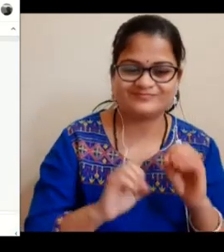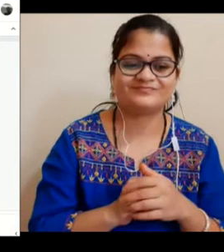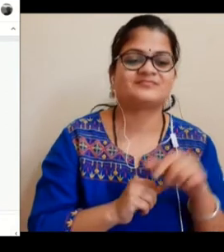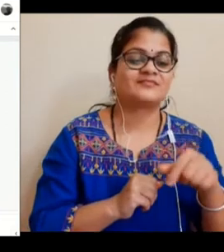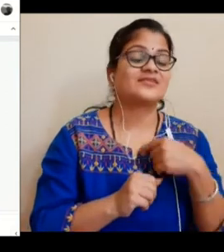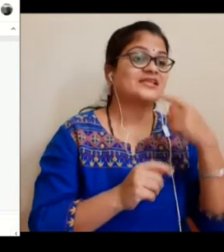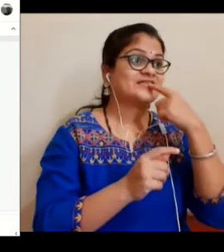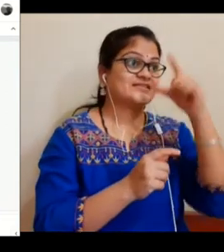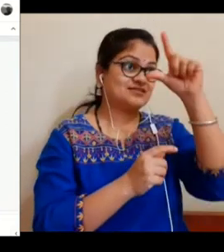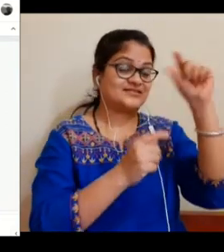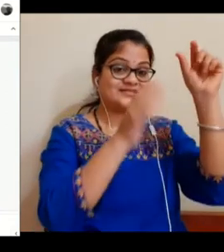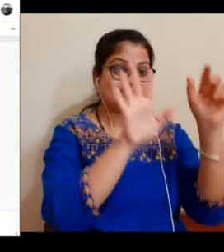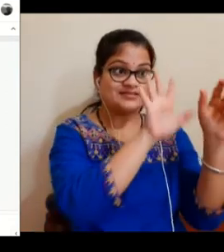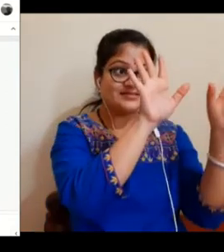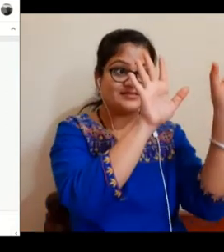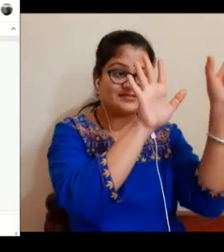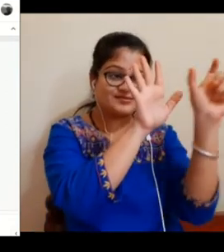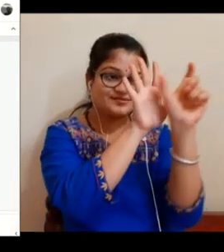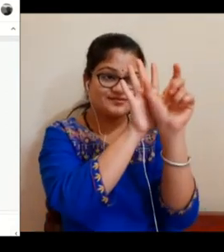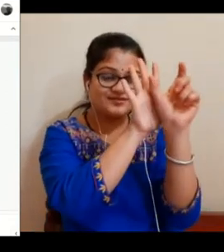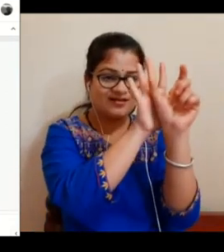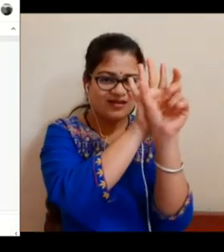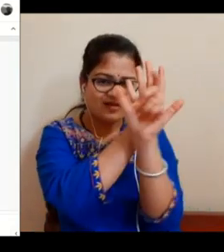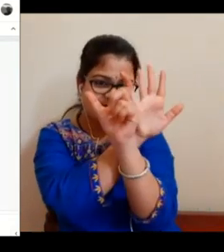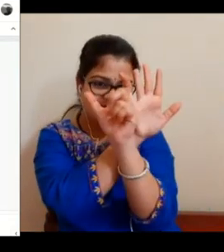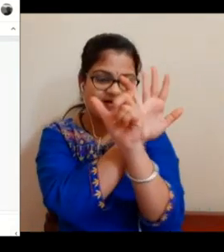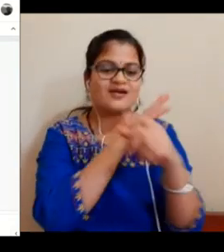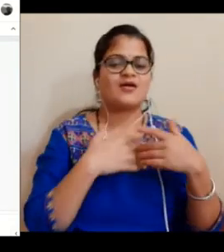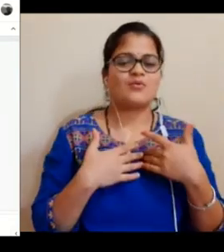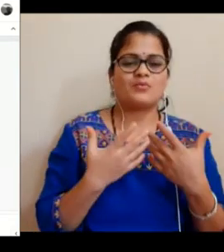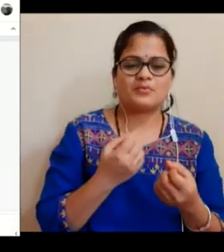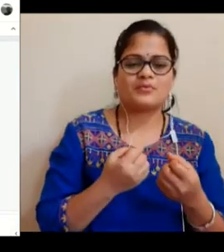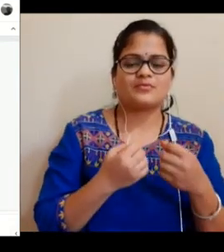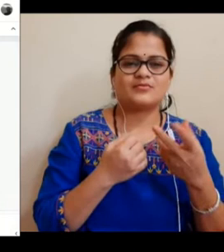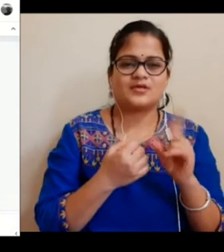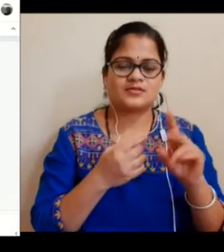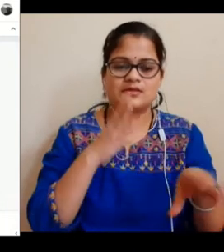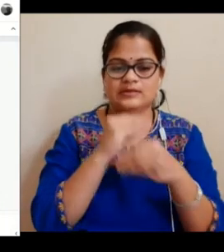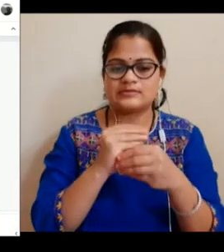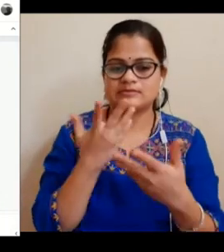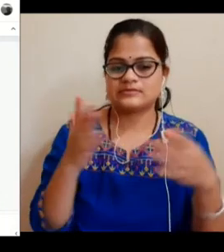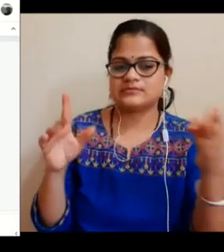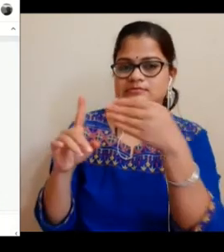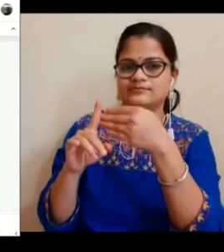going to make my moon come out really fast, or maybe one more slide for that.